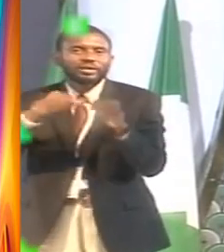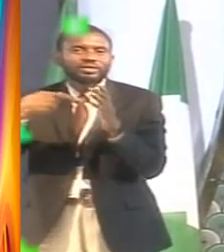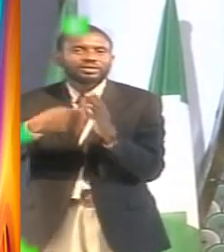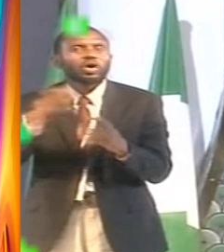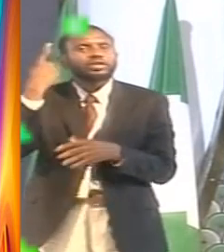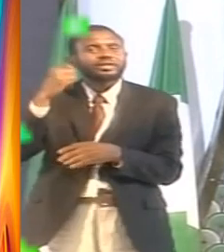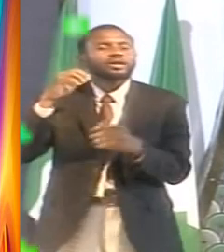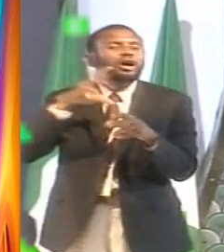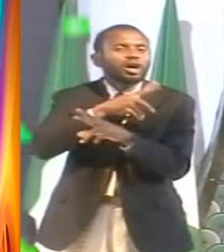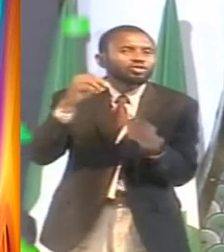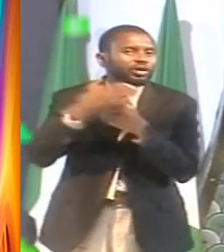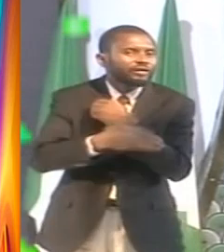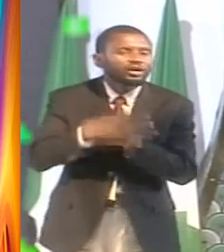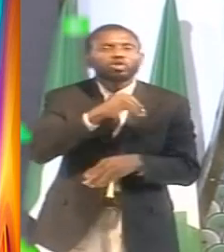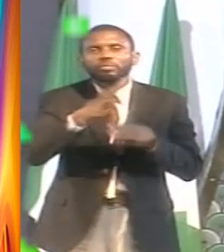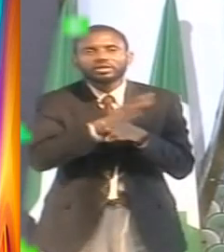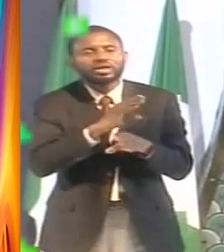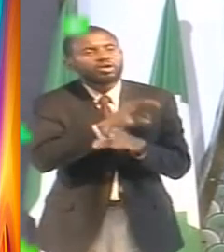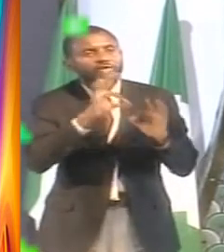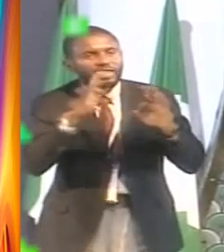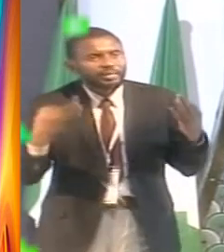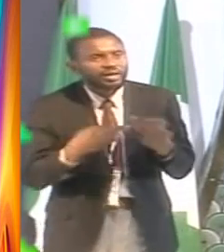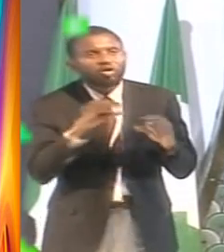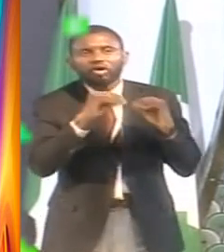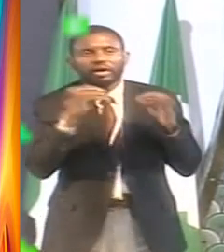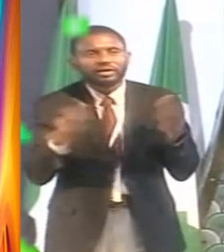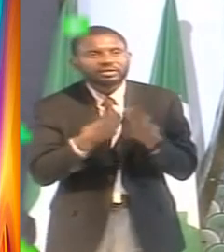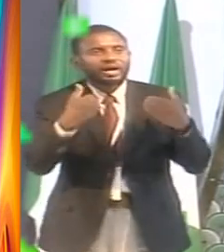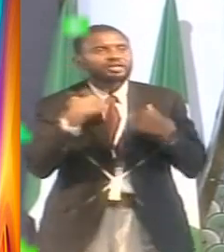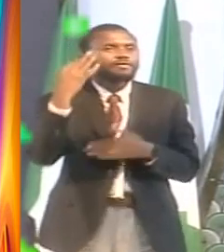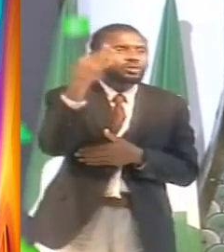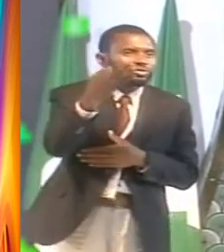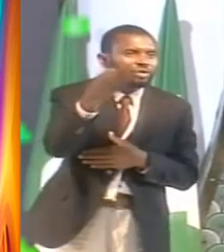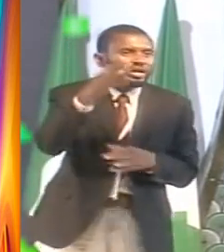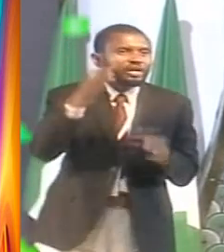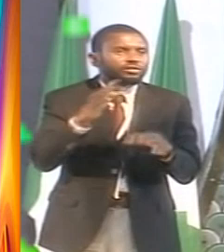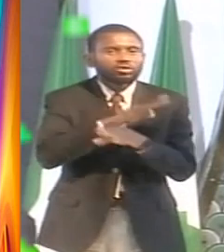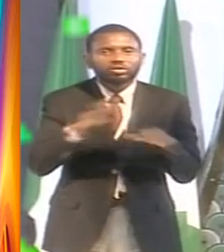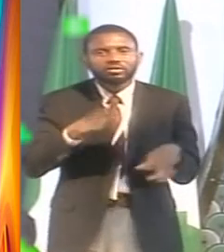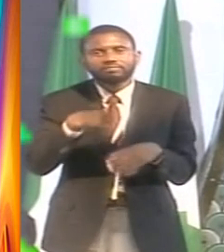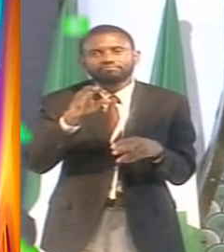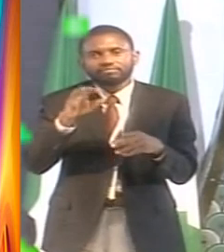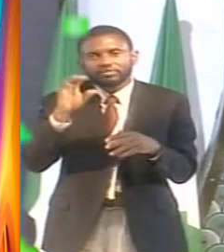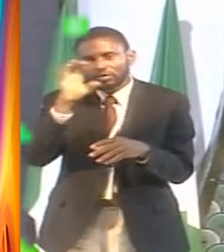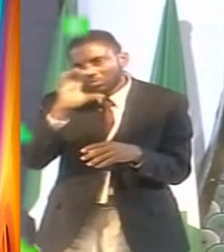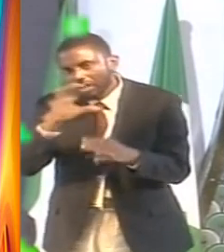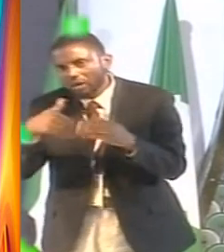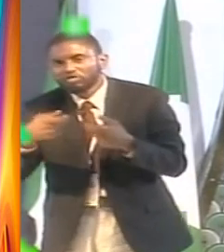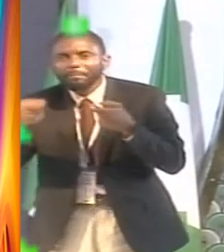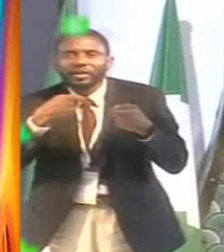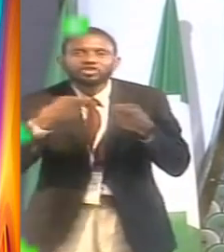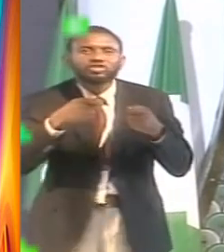country, no business, no family, no organization has a future if you don't figure out how to manage